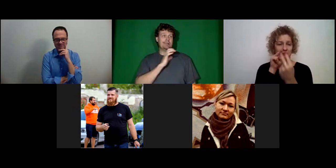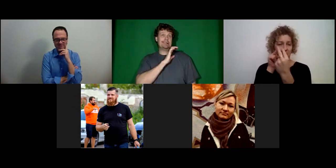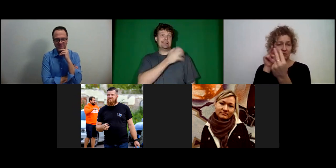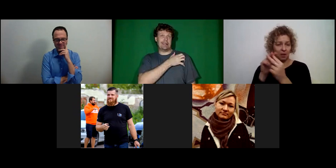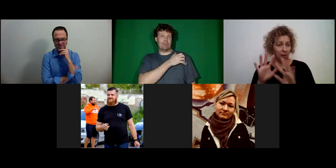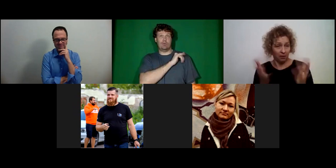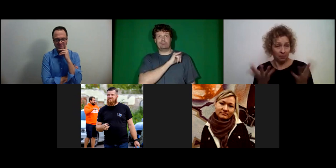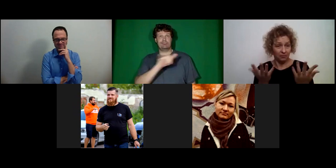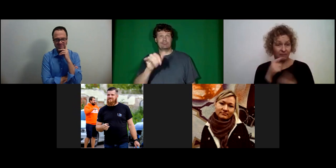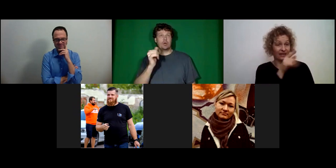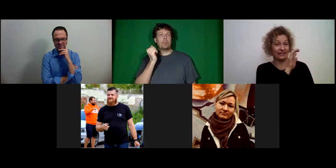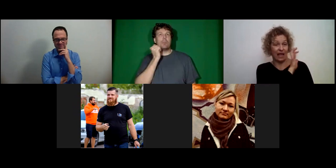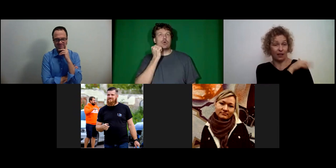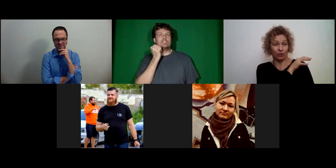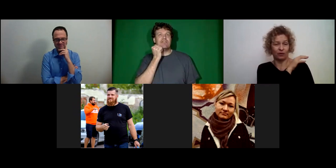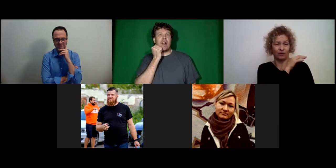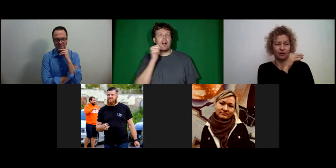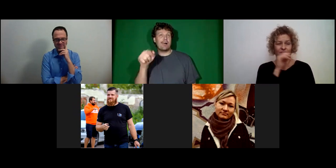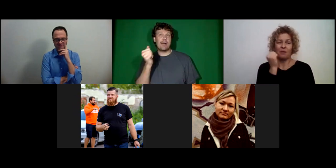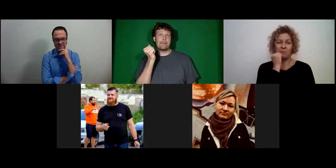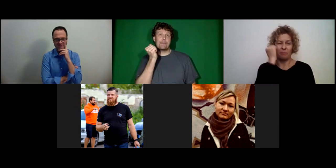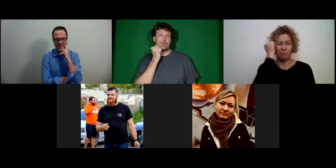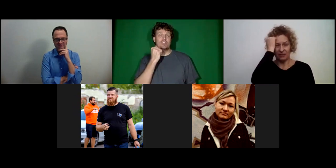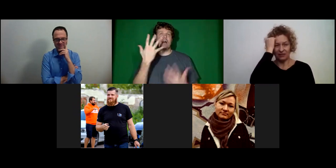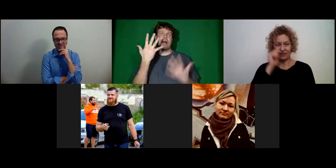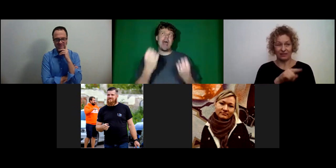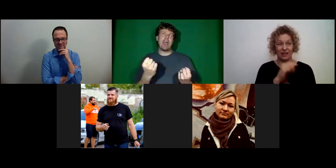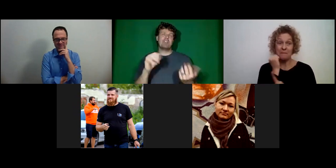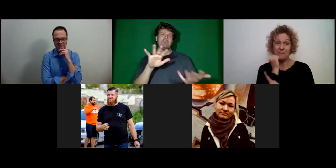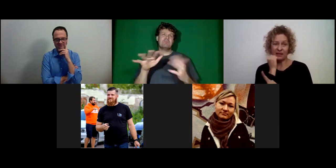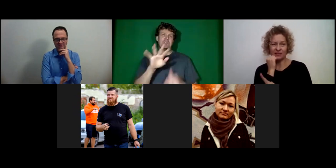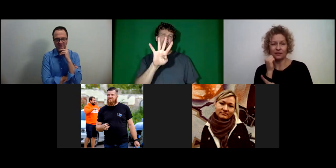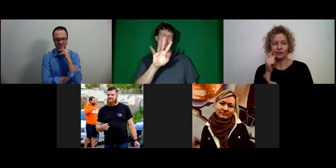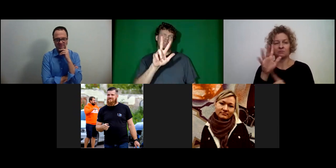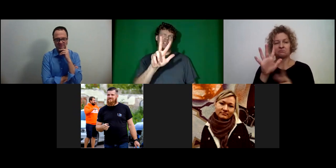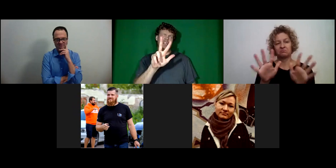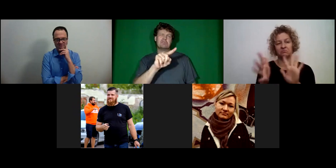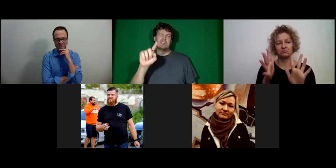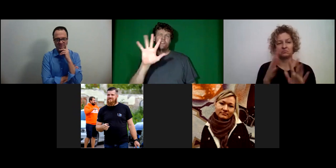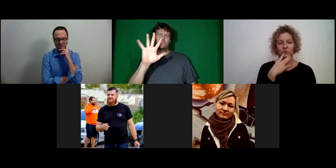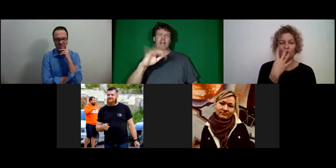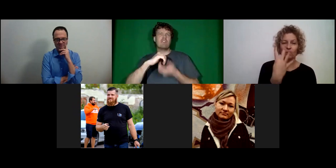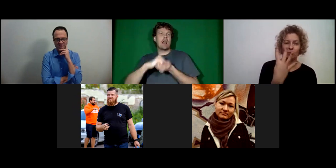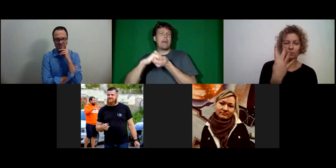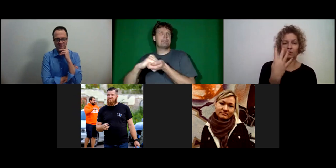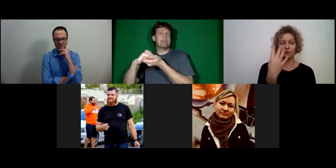I thought I would see my family plenty, but flying just from St. Petersburg to Moscow,